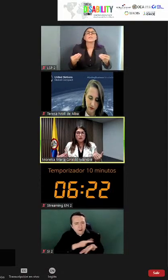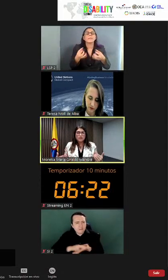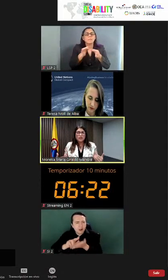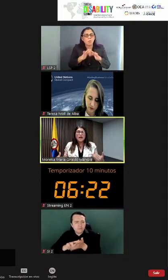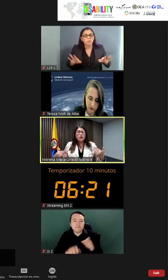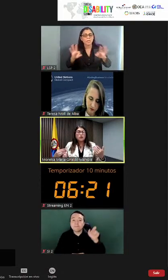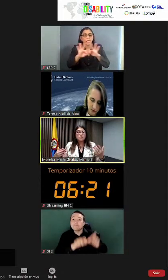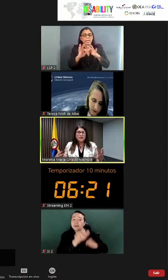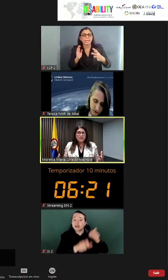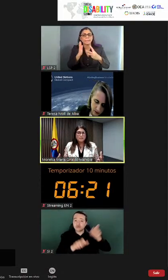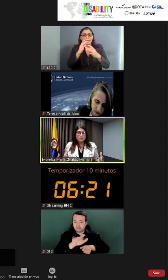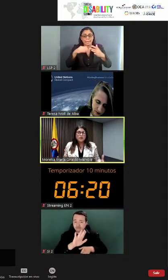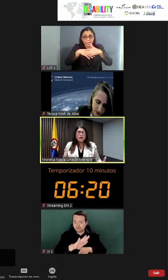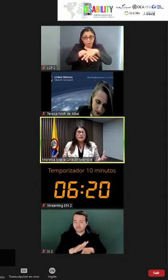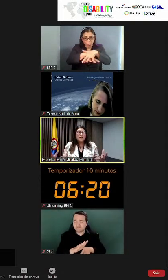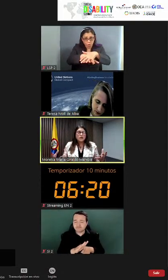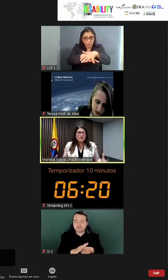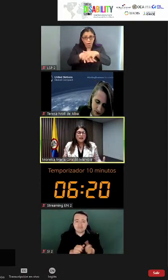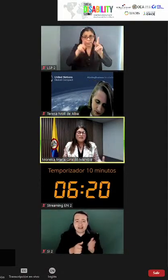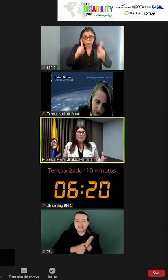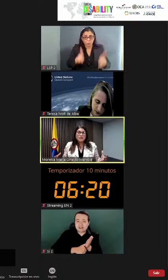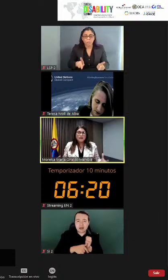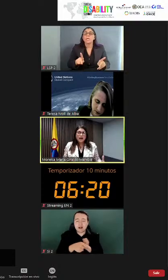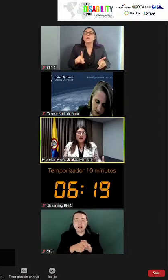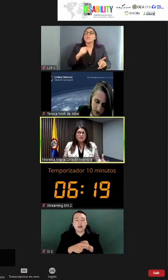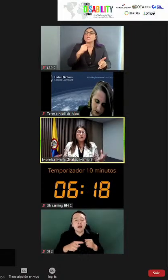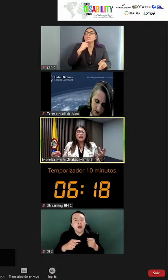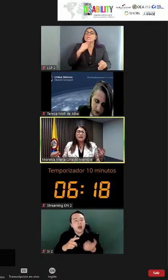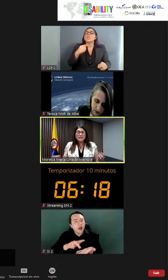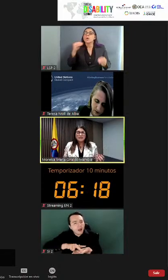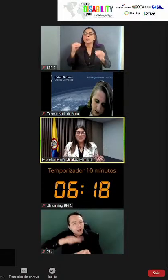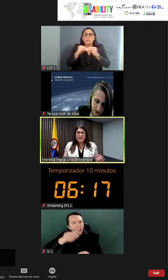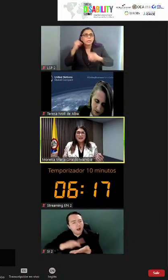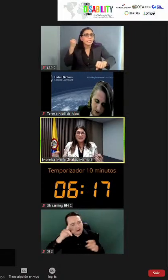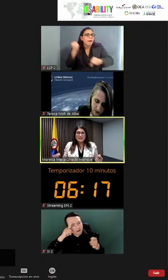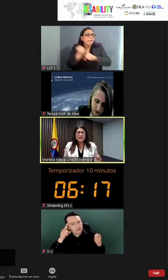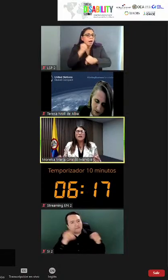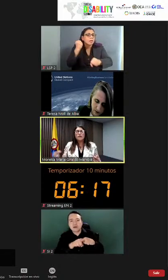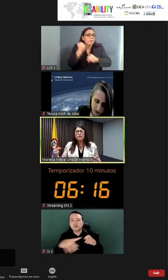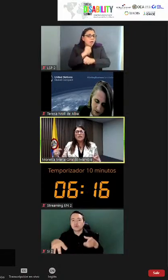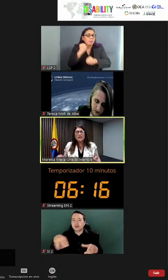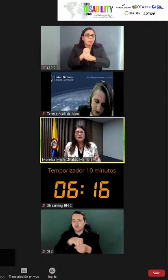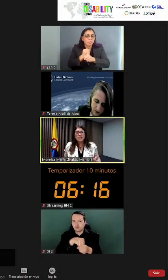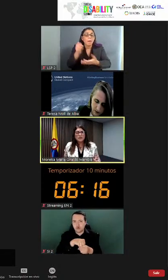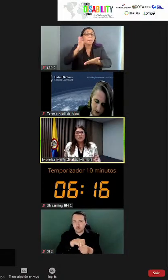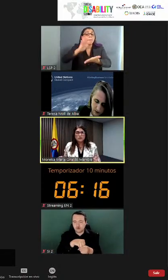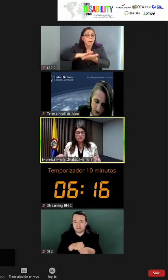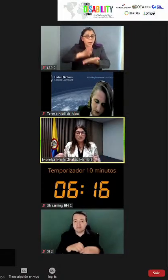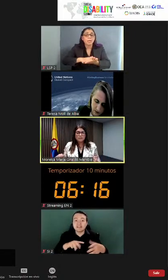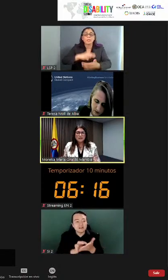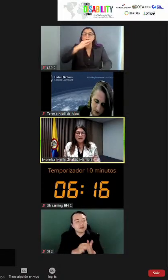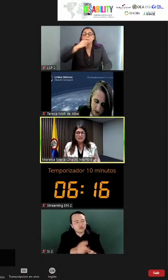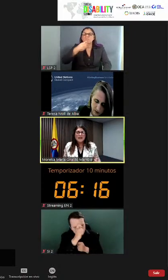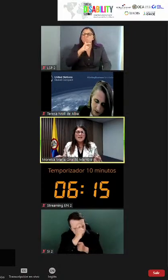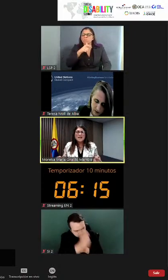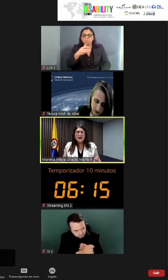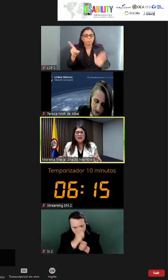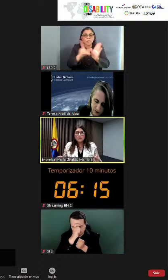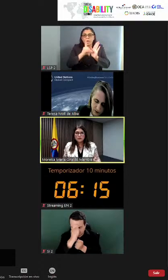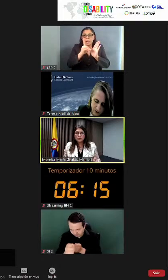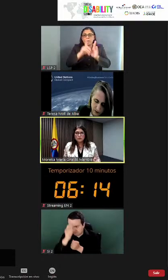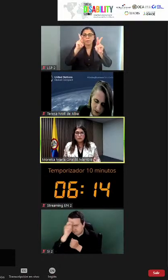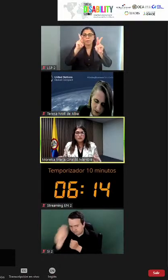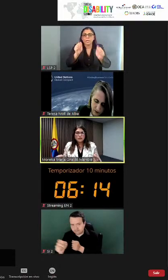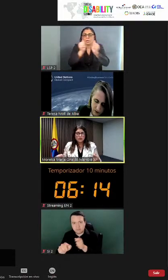society and inclusion pact acknowledging the precepts of what we have worked on regarding the rights of